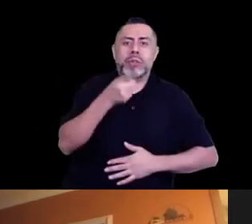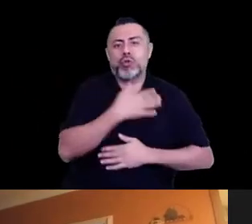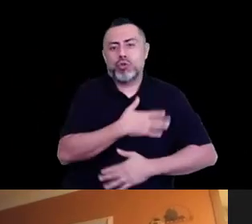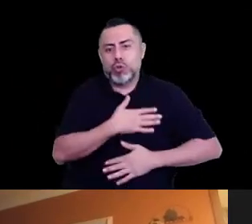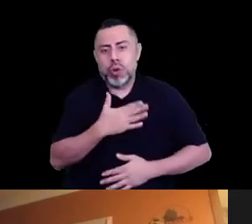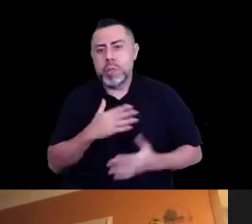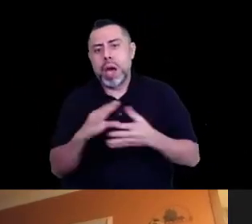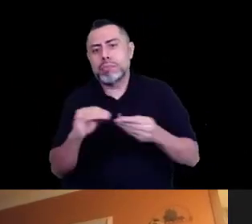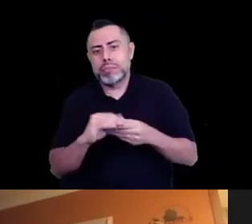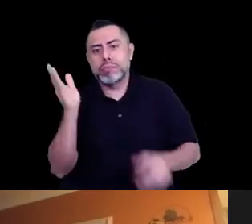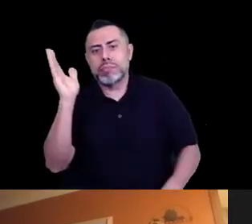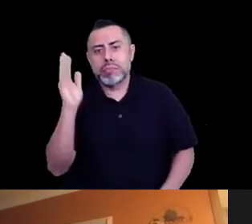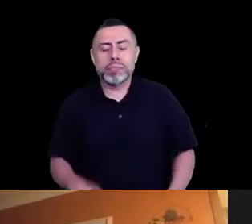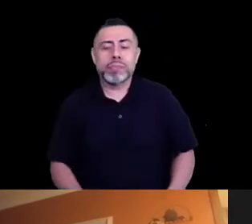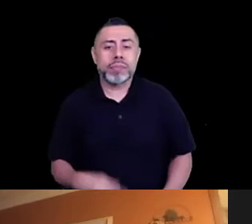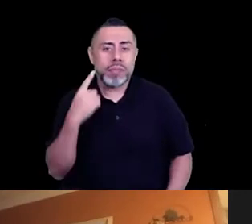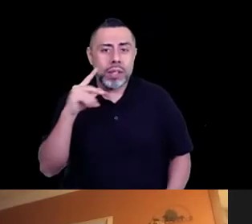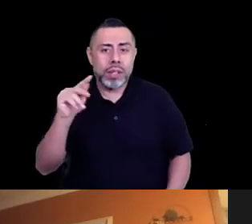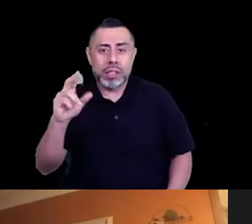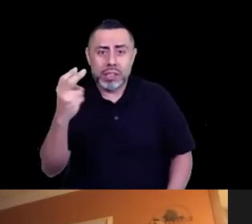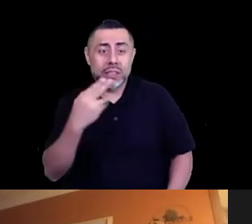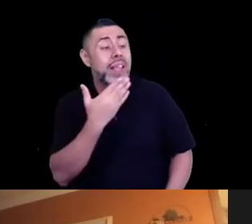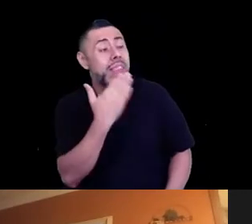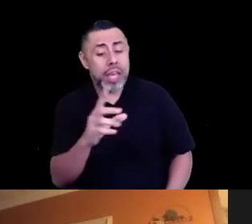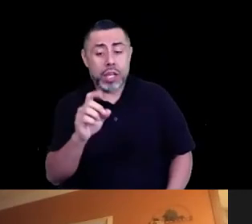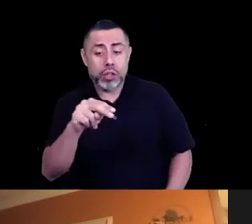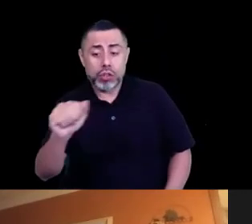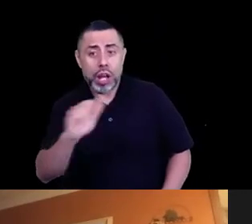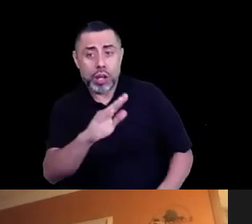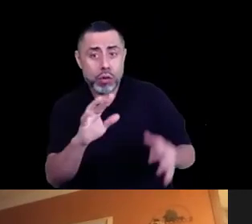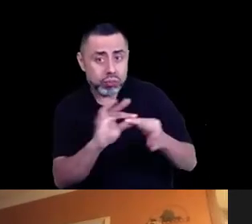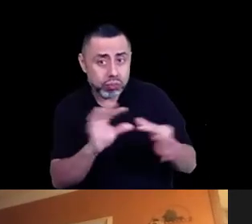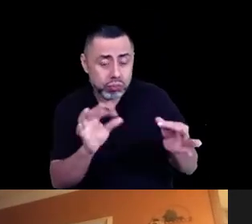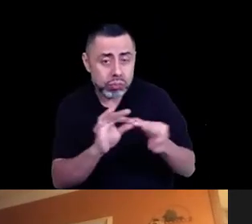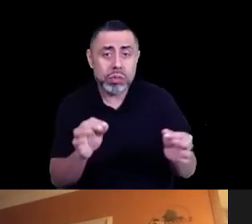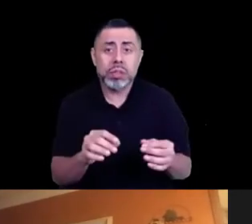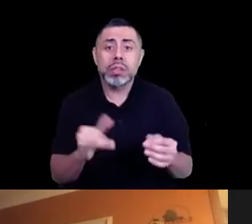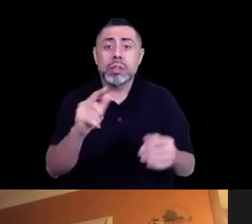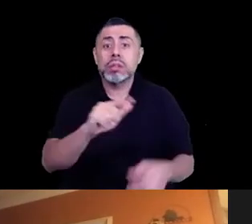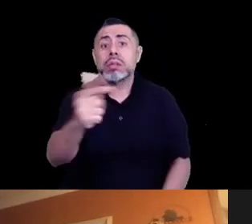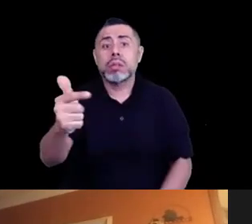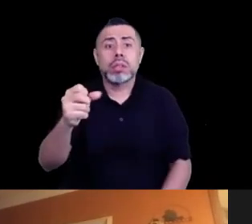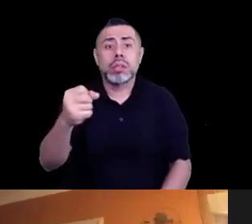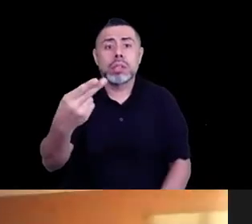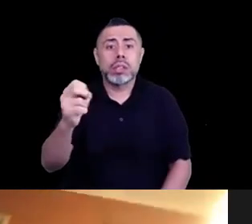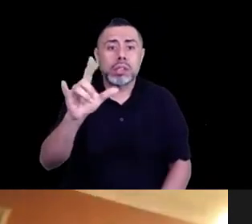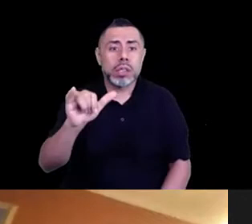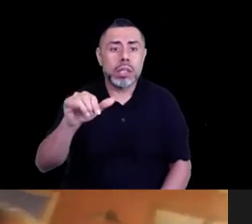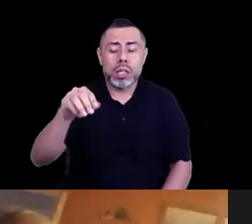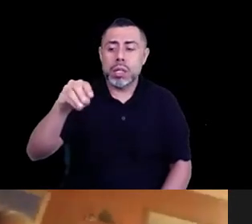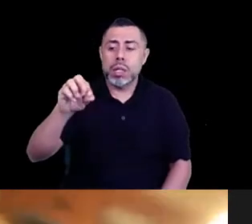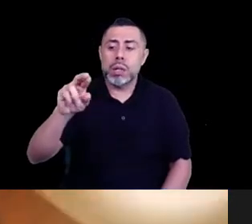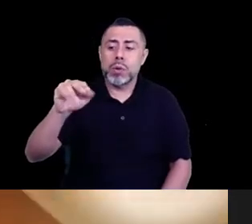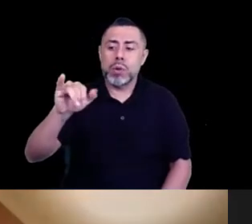Thank you very much, Donna, for your comment. And real quickly, we got a Shelley Morning Song and Fabian